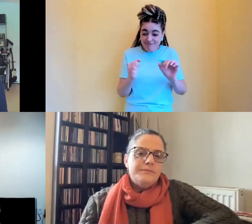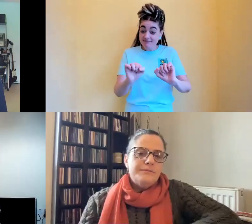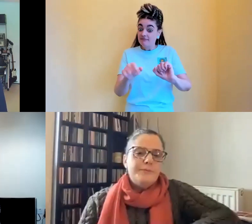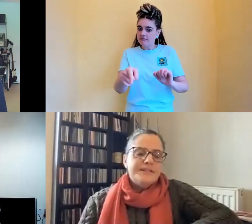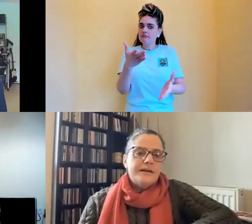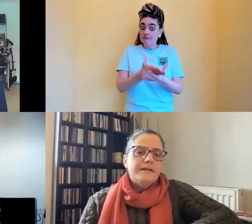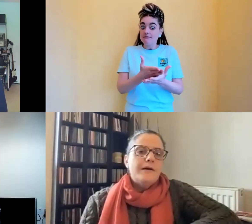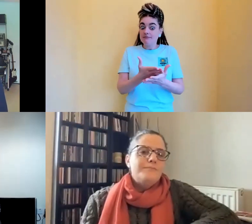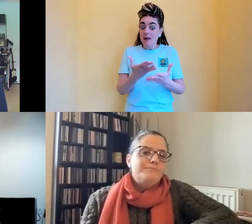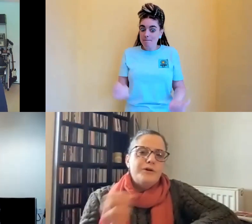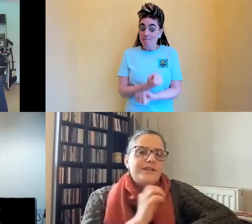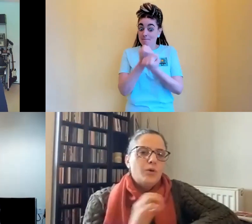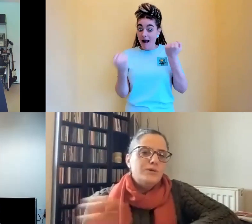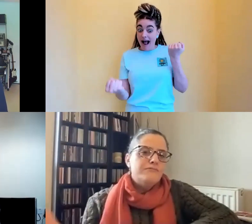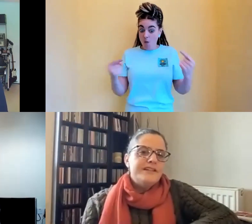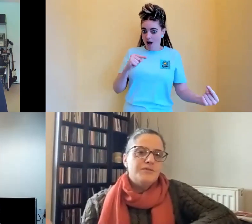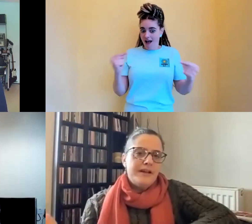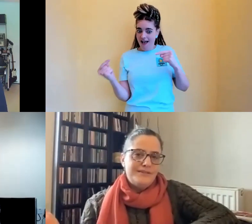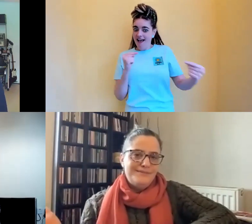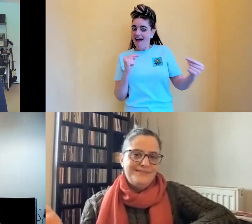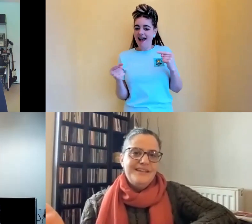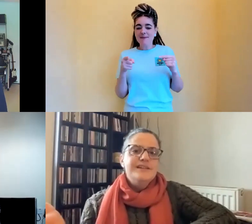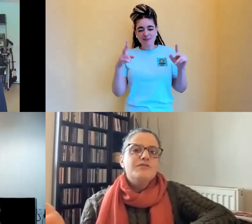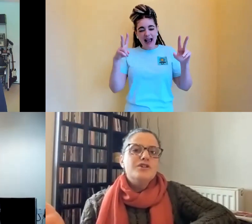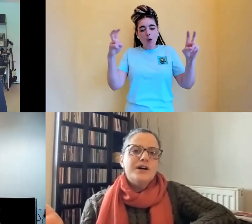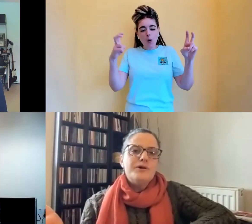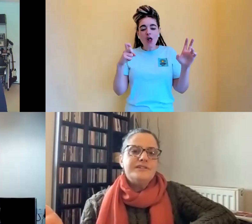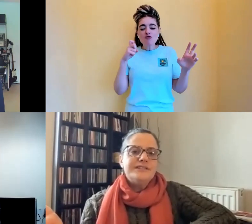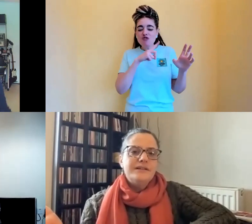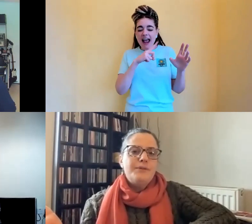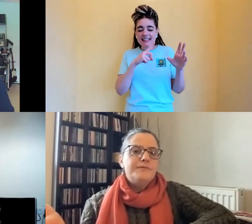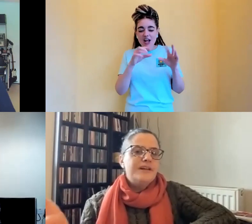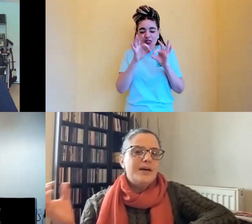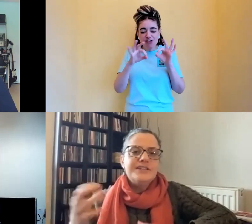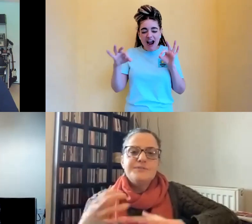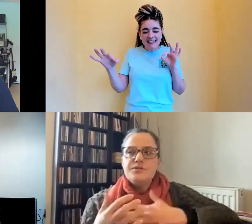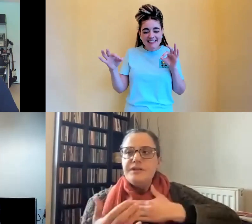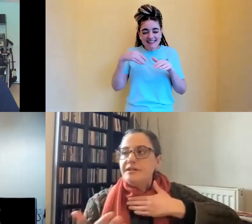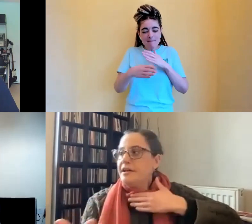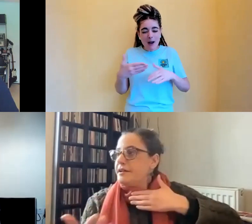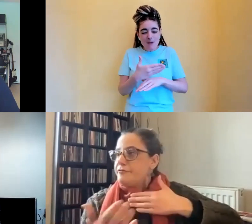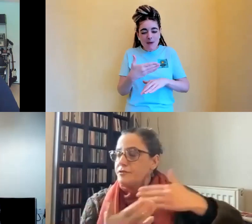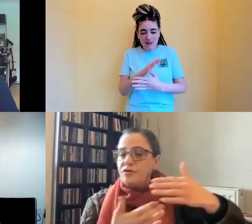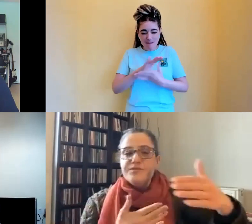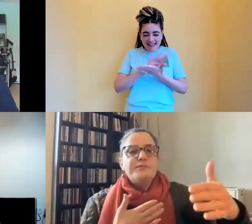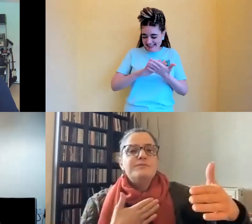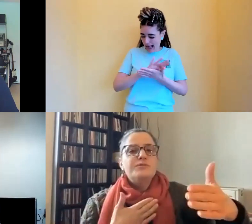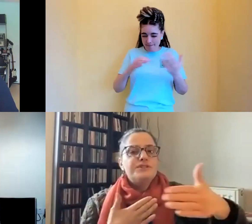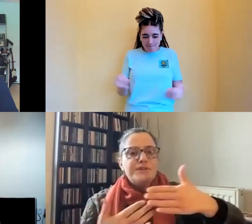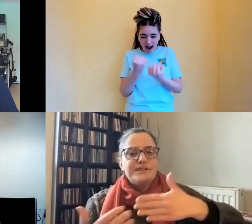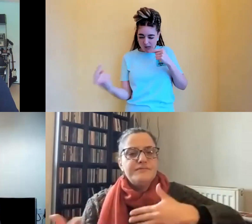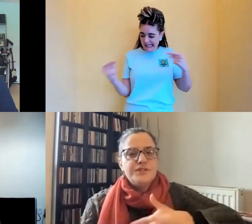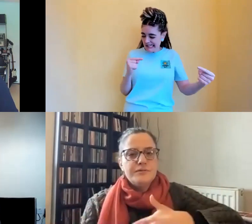power dynamics are what I'd call the red thread through my work. The power dynamics between different groups of